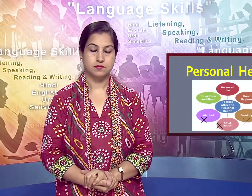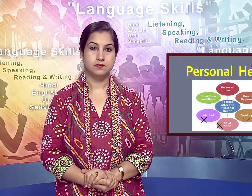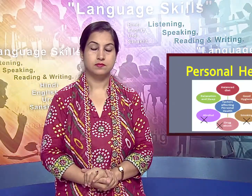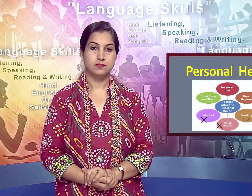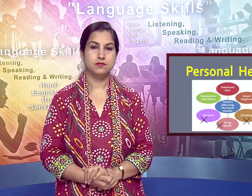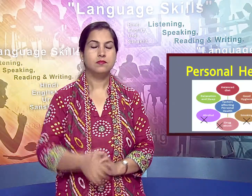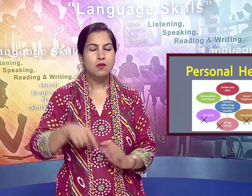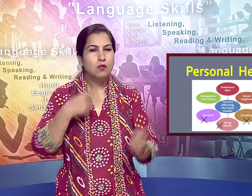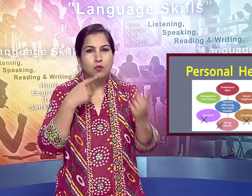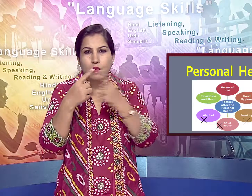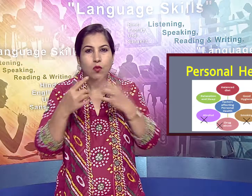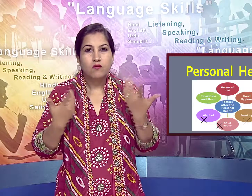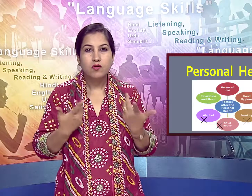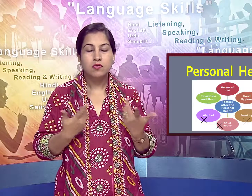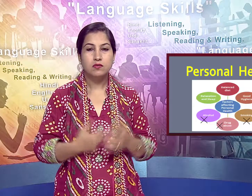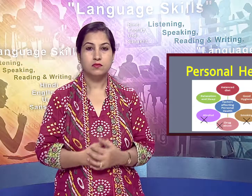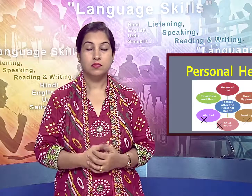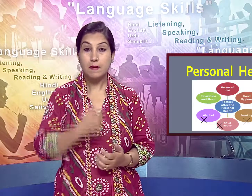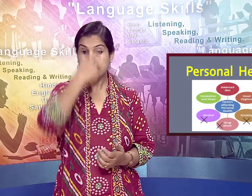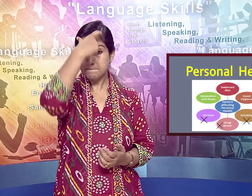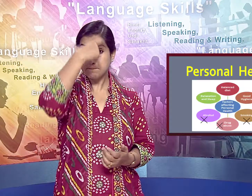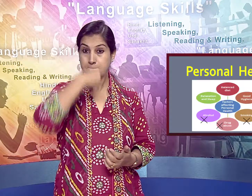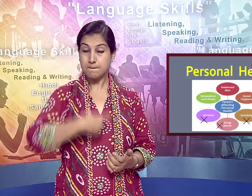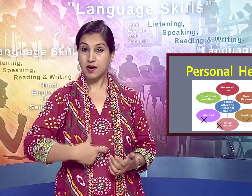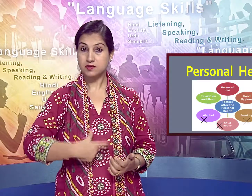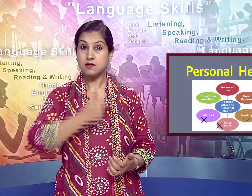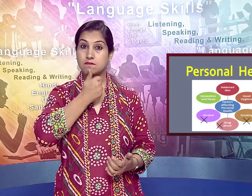Now, if we talk about personal health,